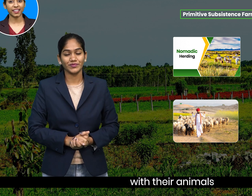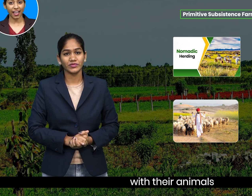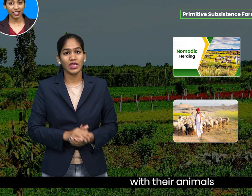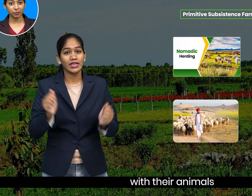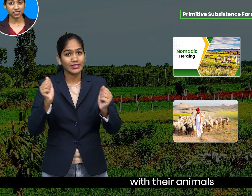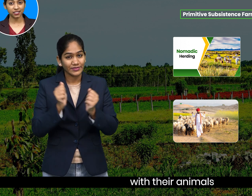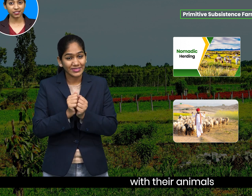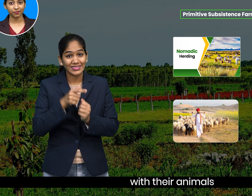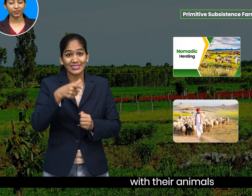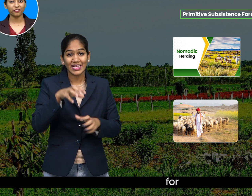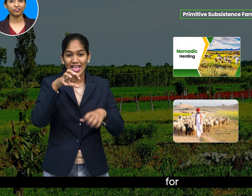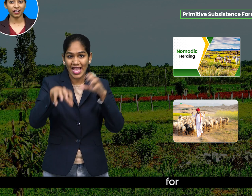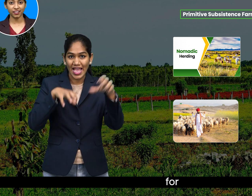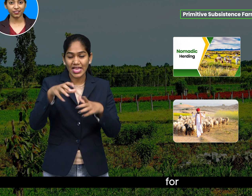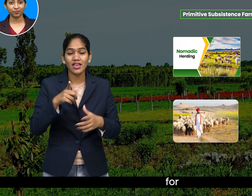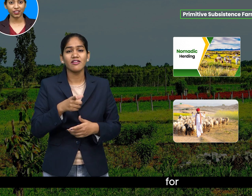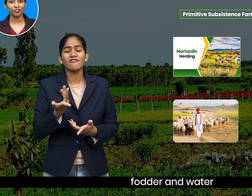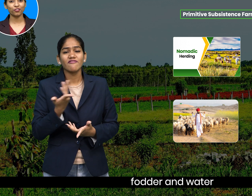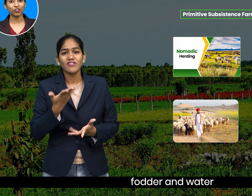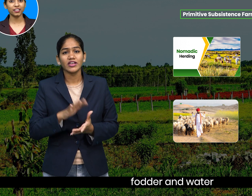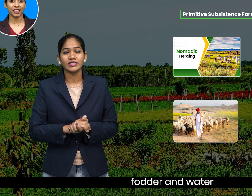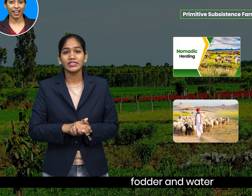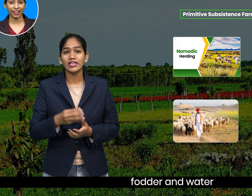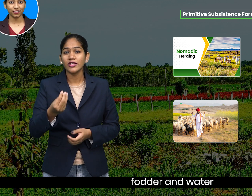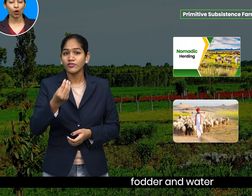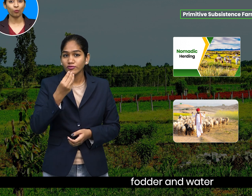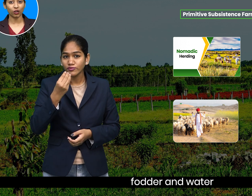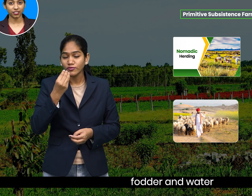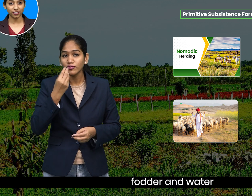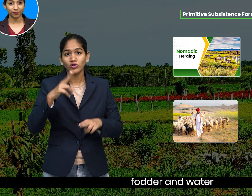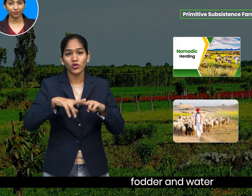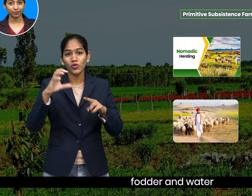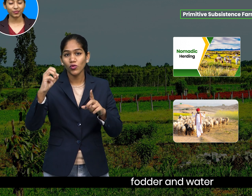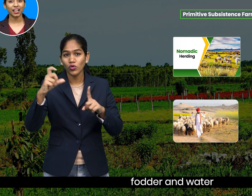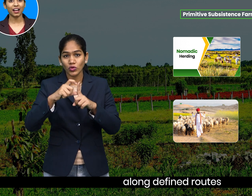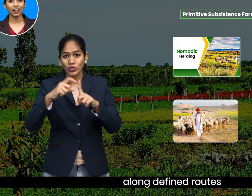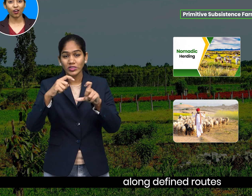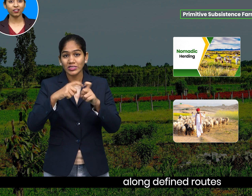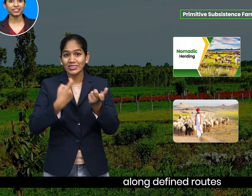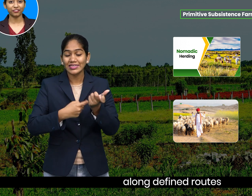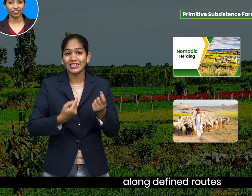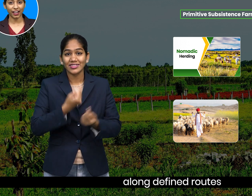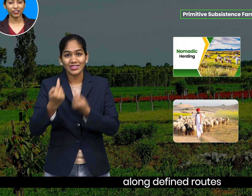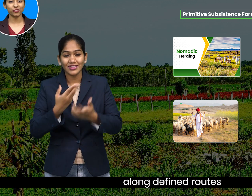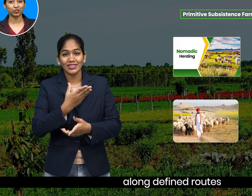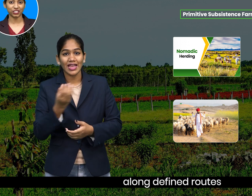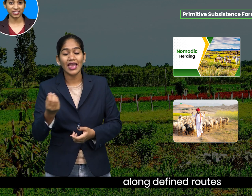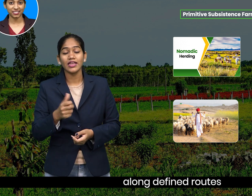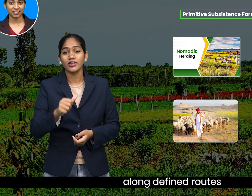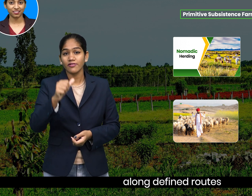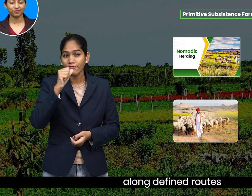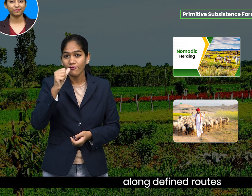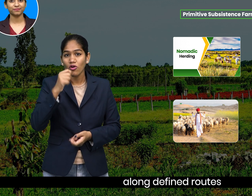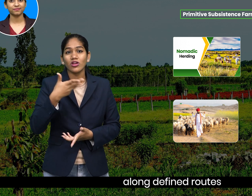With their animals for fodder and water along defined